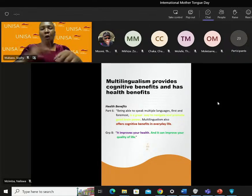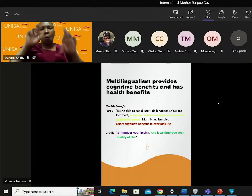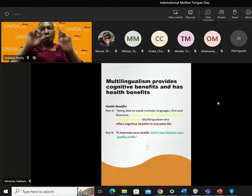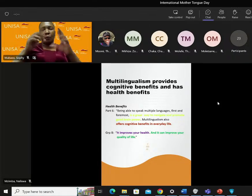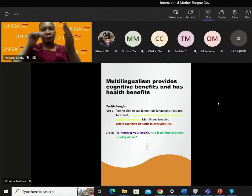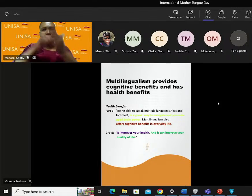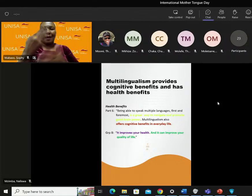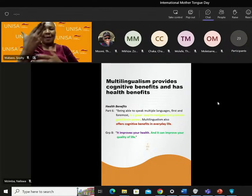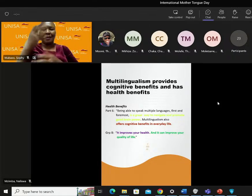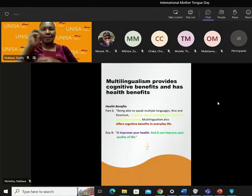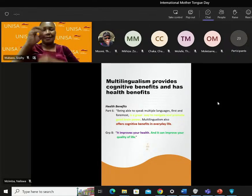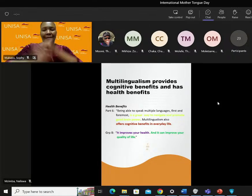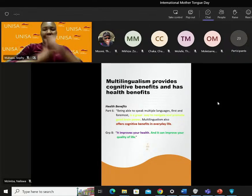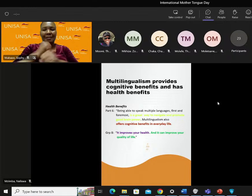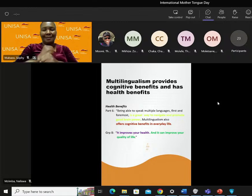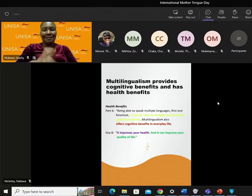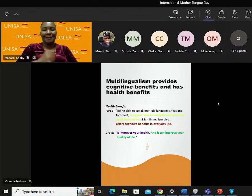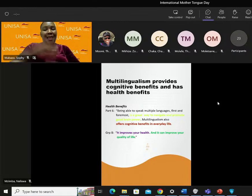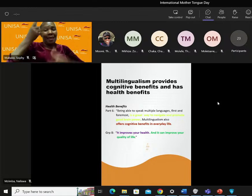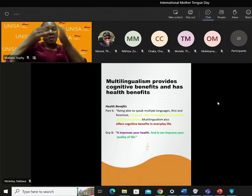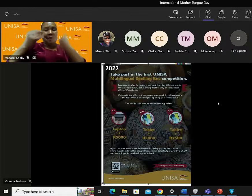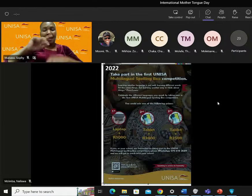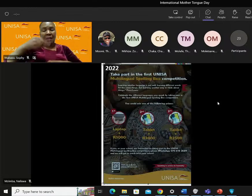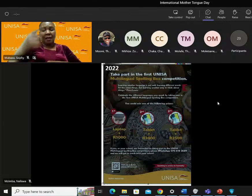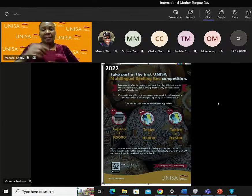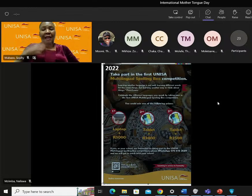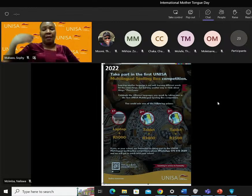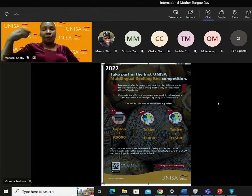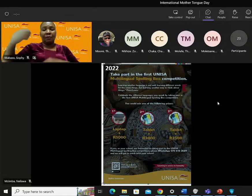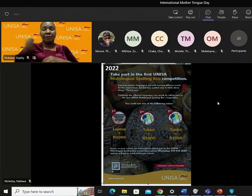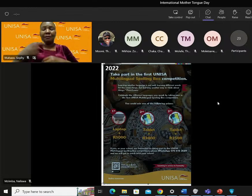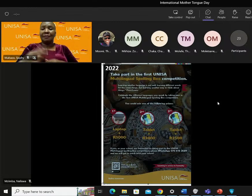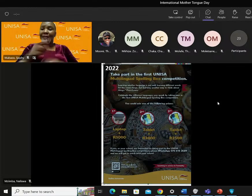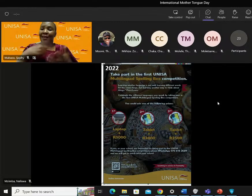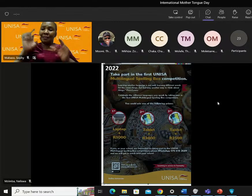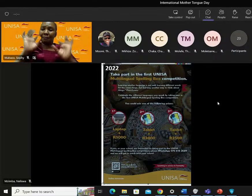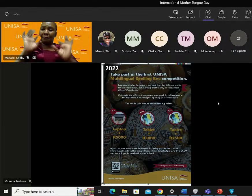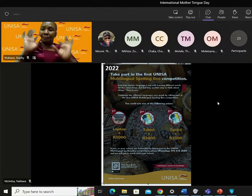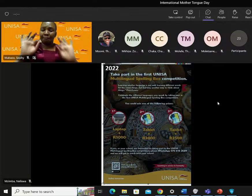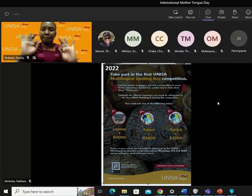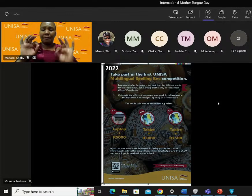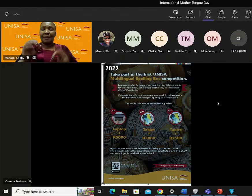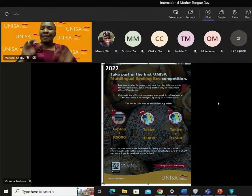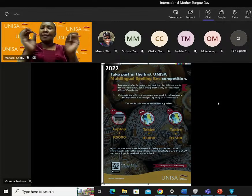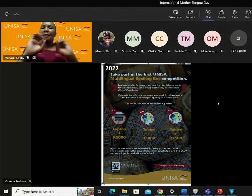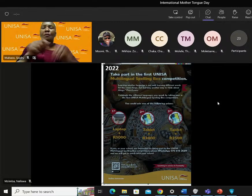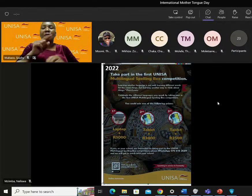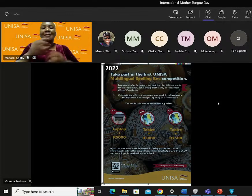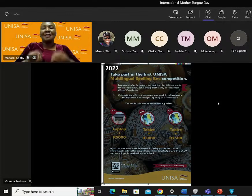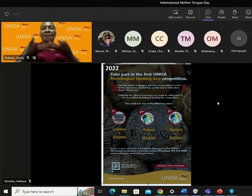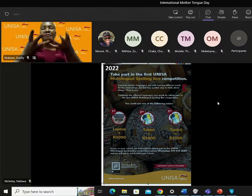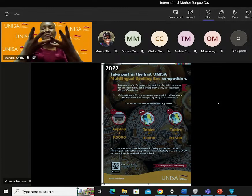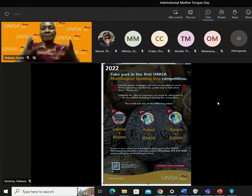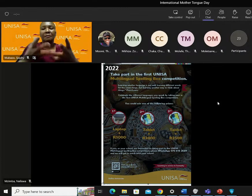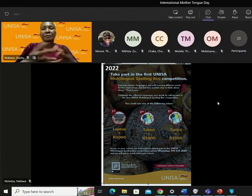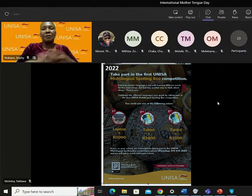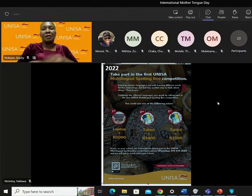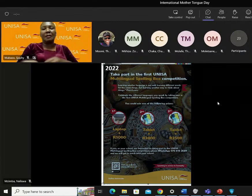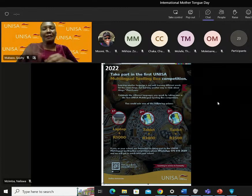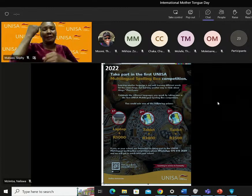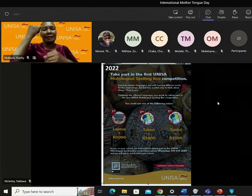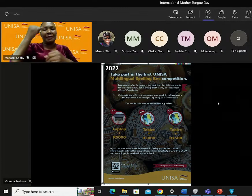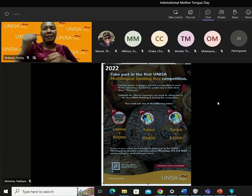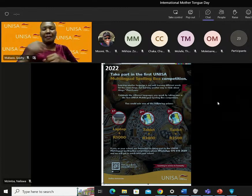another language. Right? So none of these submissions constructed multilingualism as a